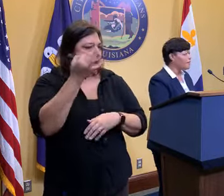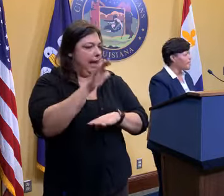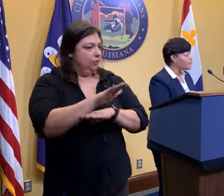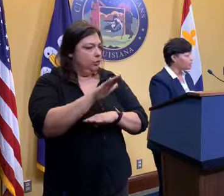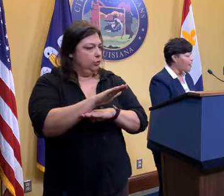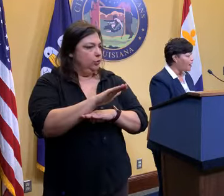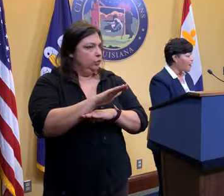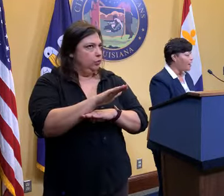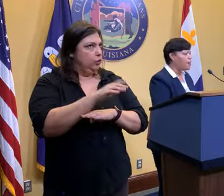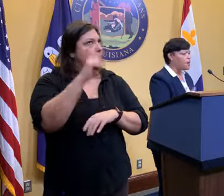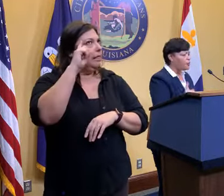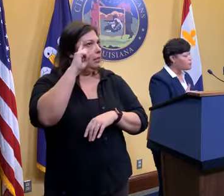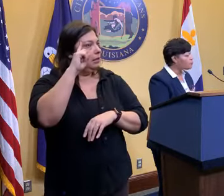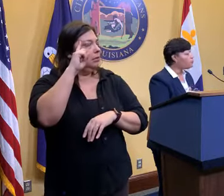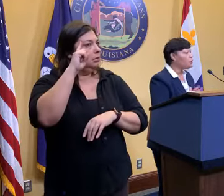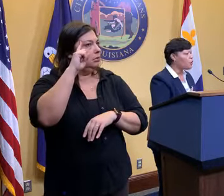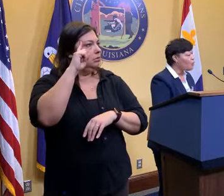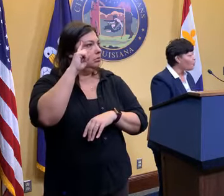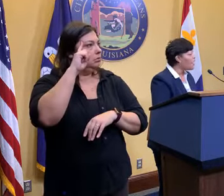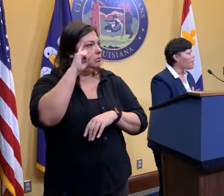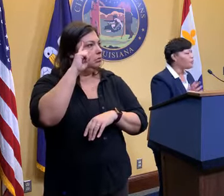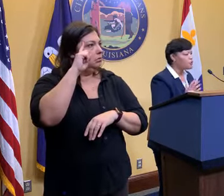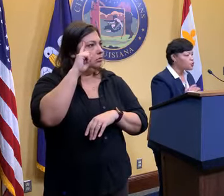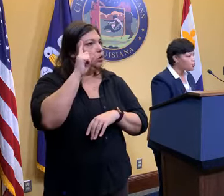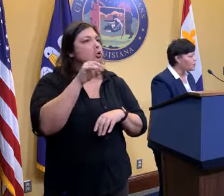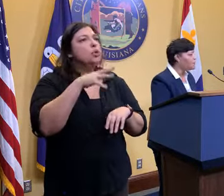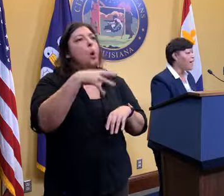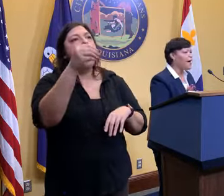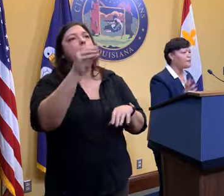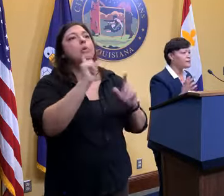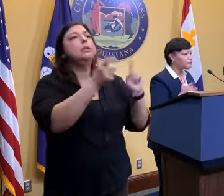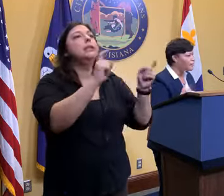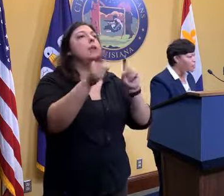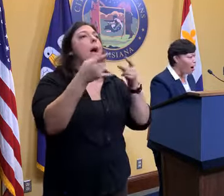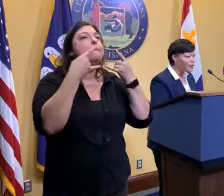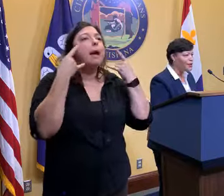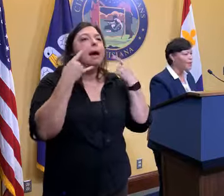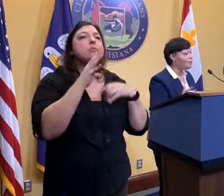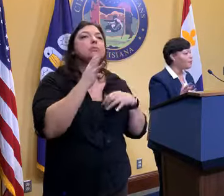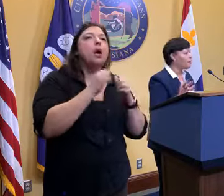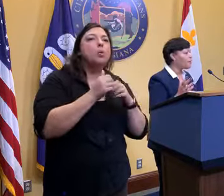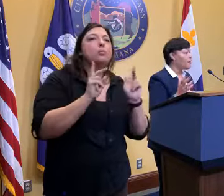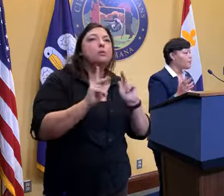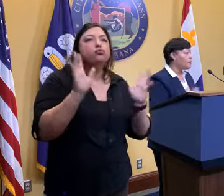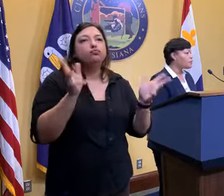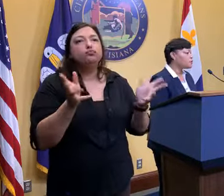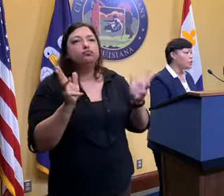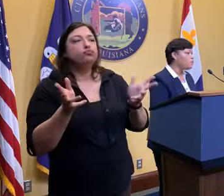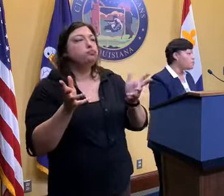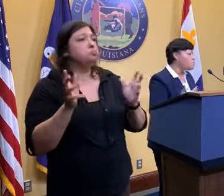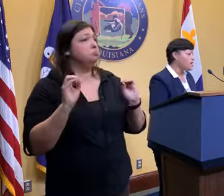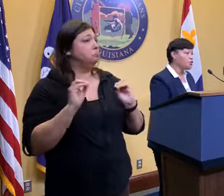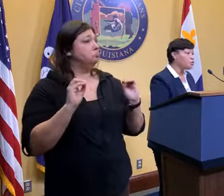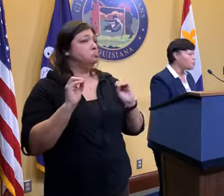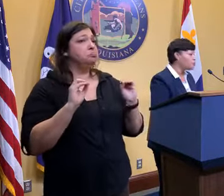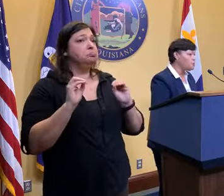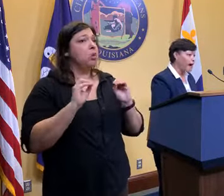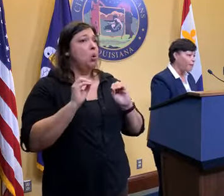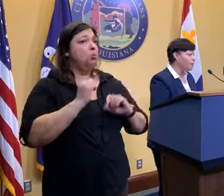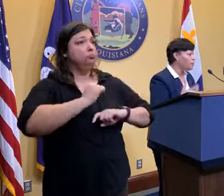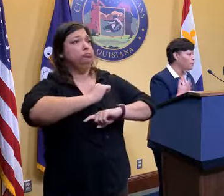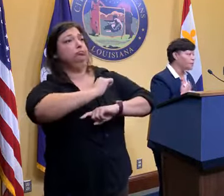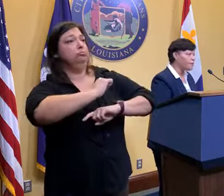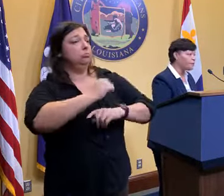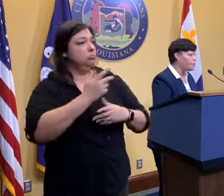I believe that was Friday, just, you know, going out and distributing masks and talking to people, and there was no major